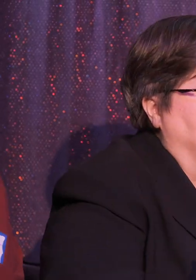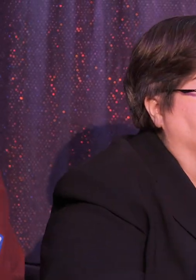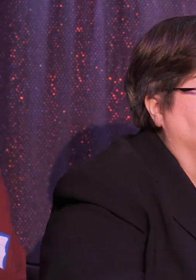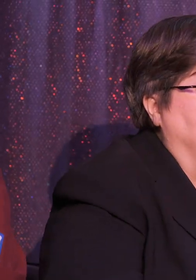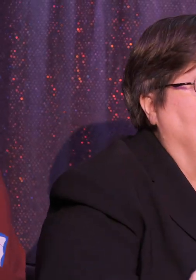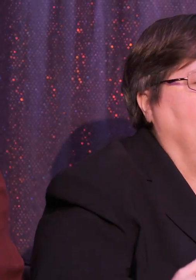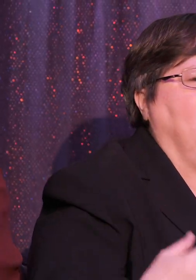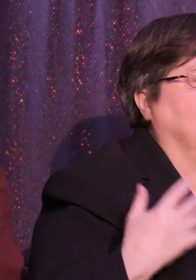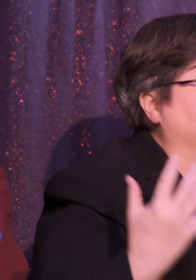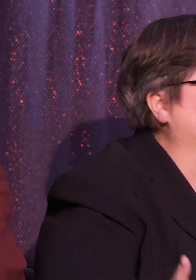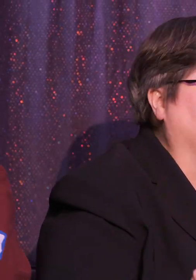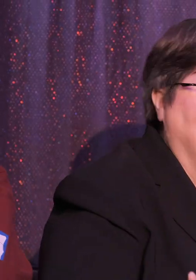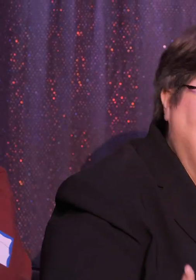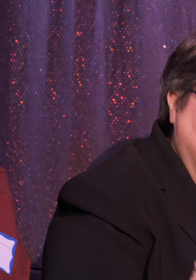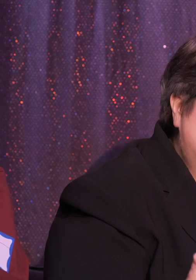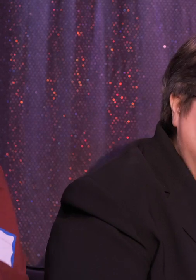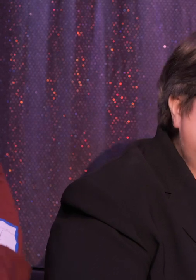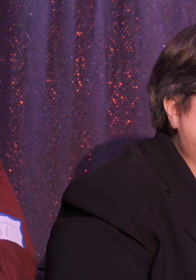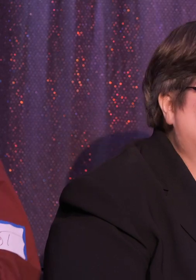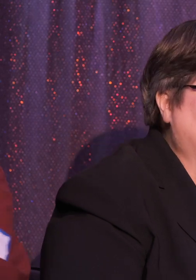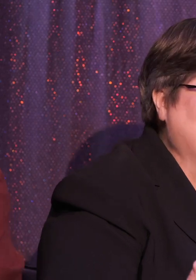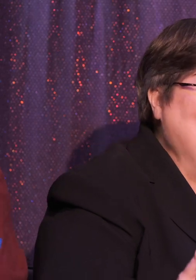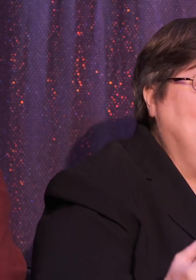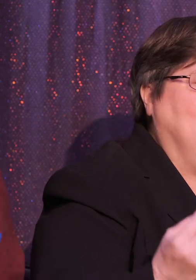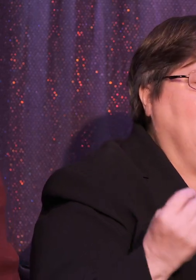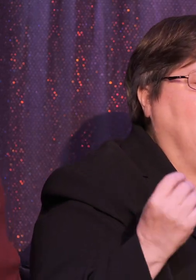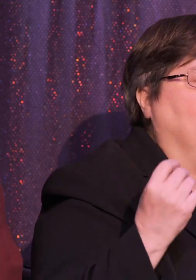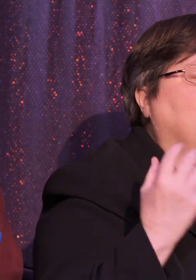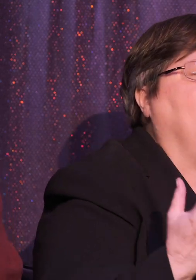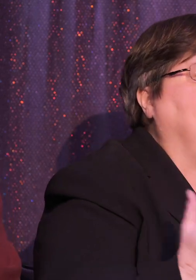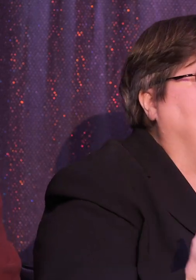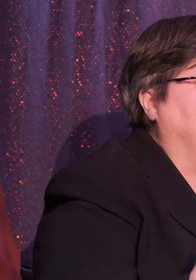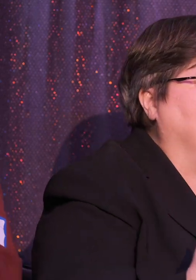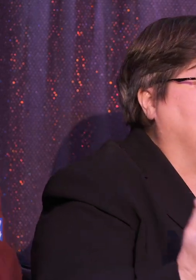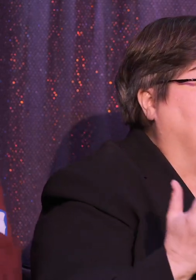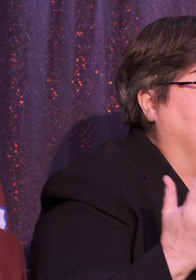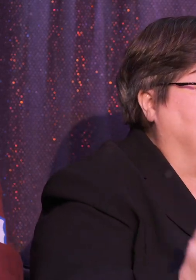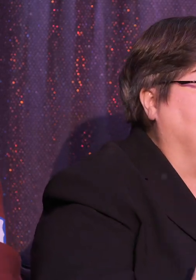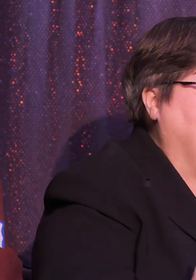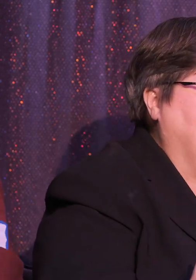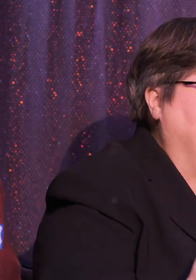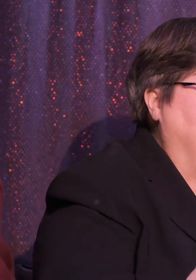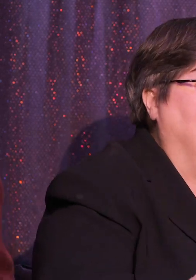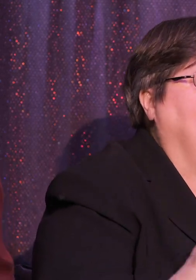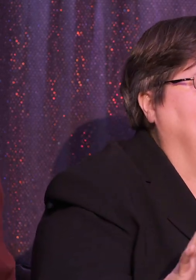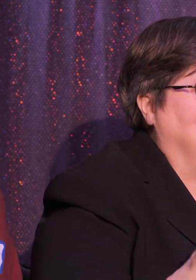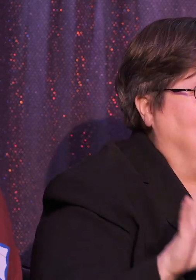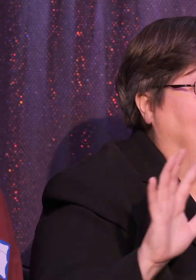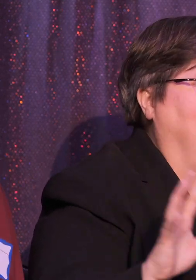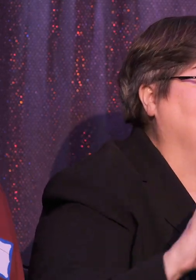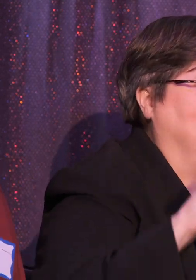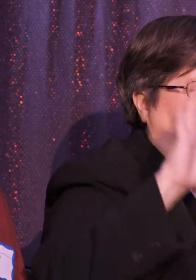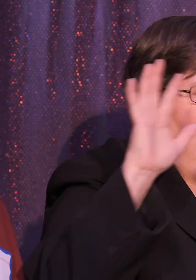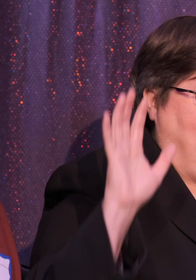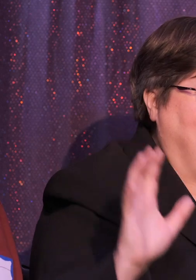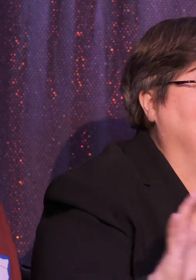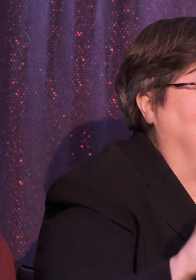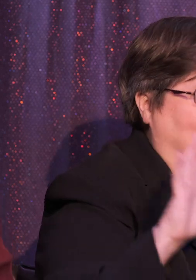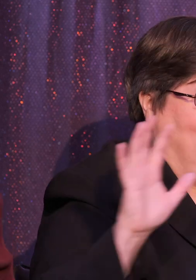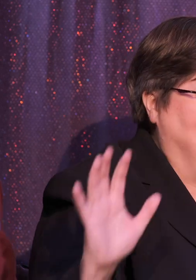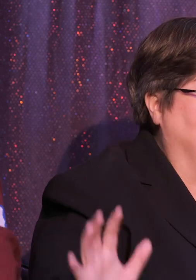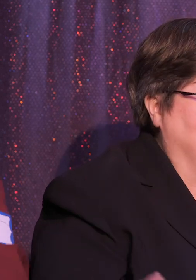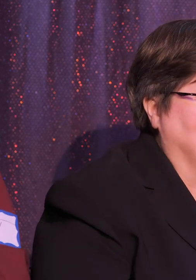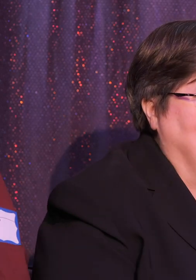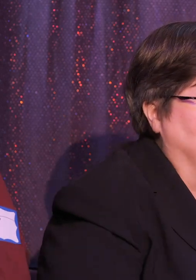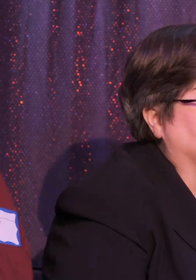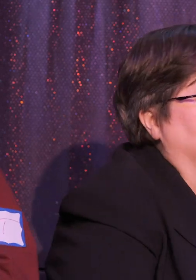work with other people. I'm still learning how to do that today. But for 25 years, I got to play. You know, my knees and my hands and my whole body is